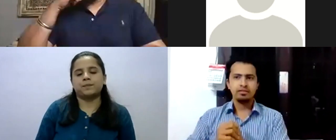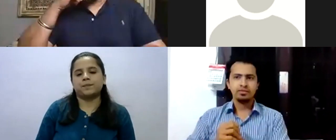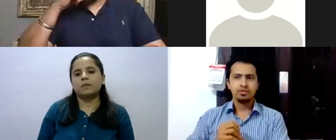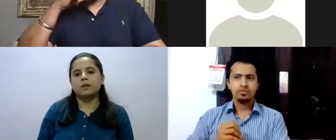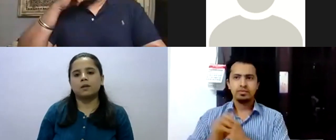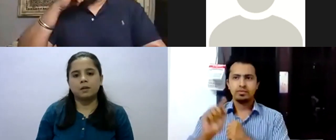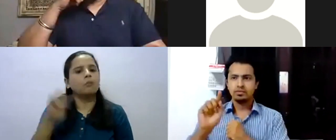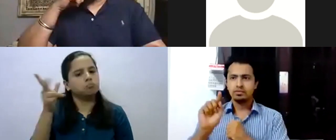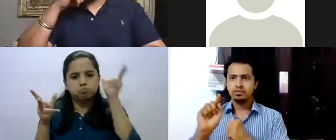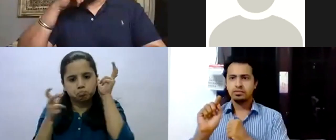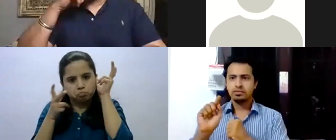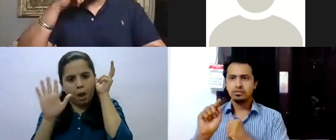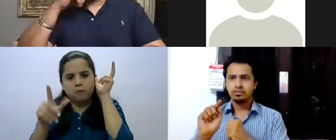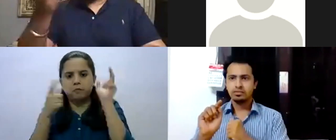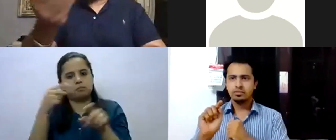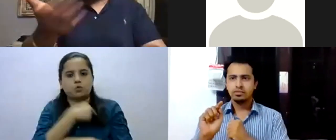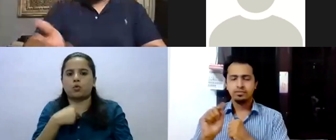Yeah, I'm listening. Please go ahead.